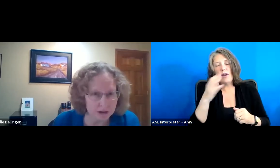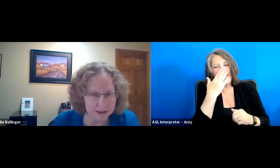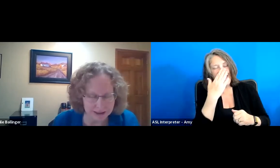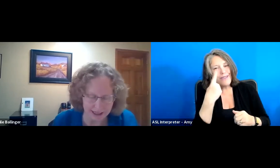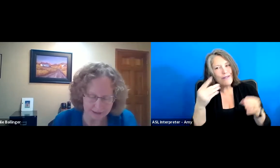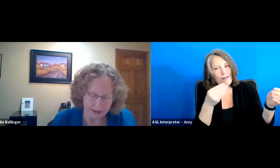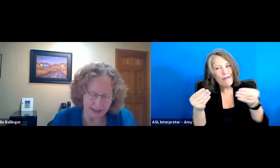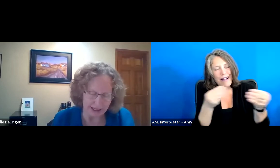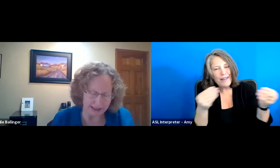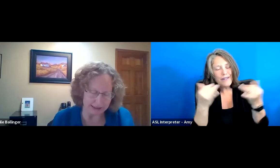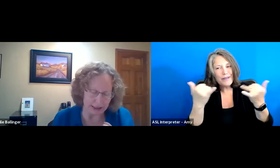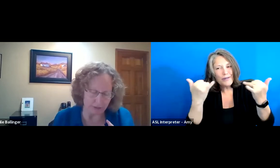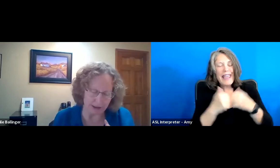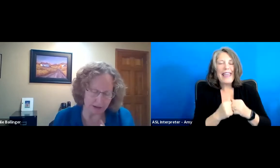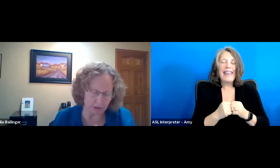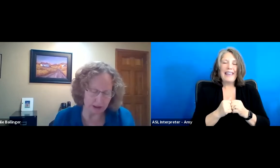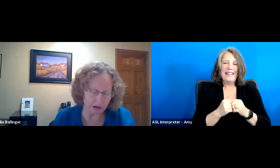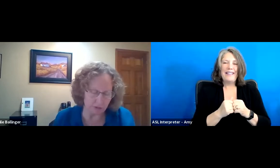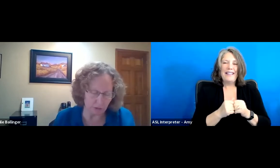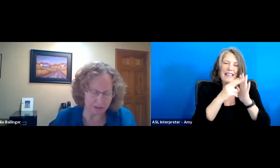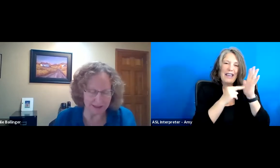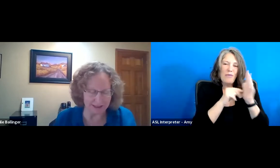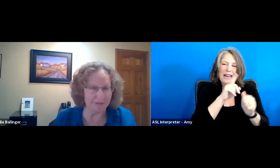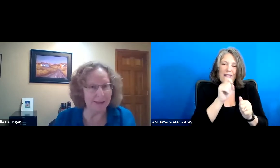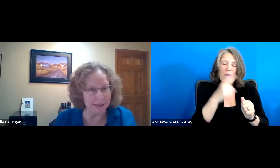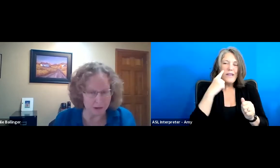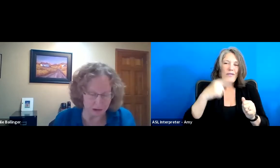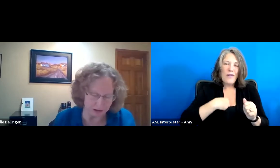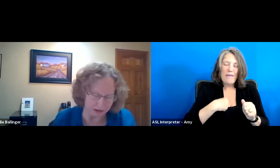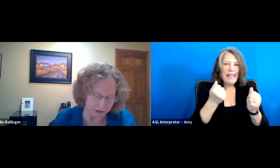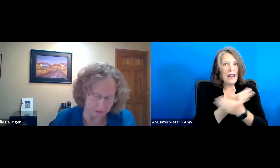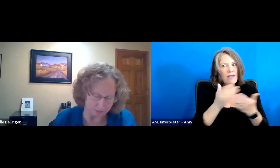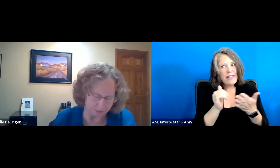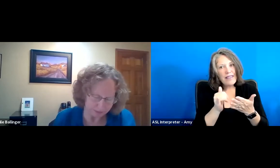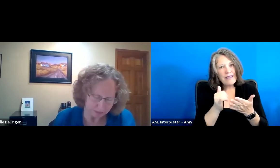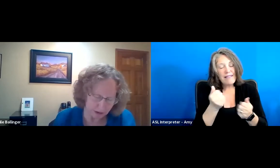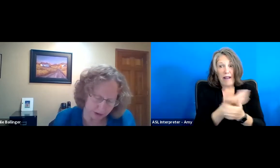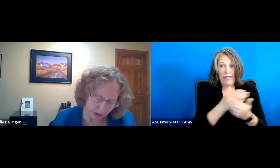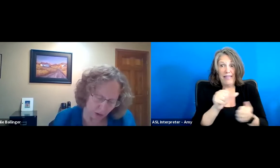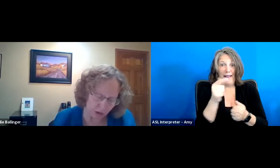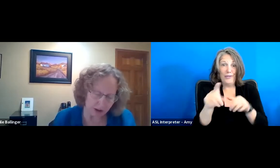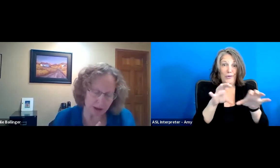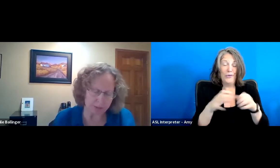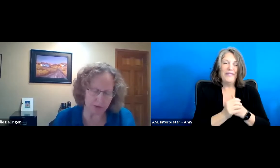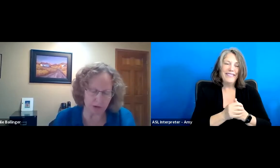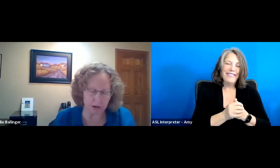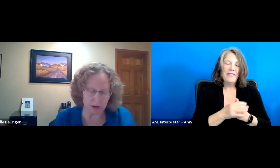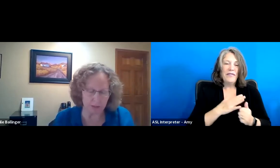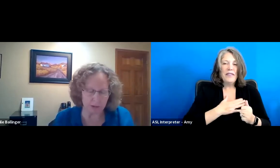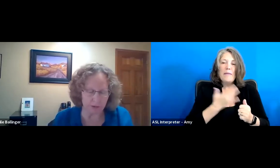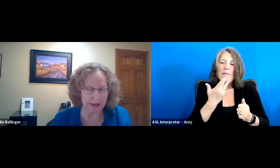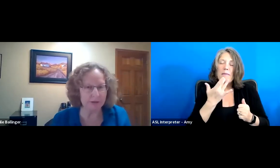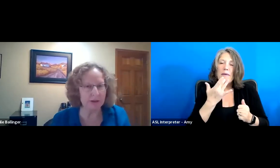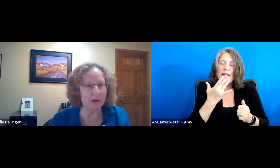the monitor today and reading the questions for me and everything else you get to do. So my